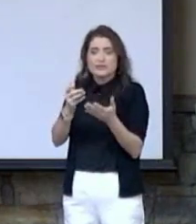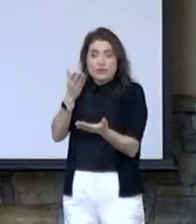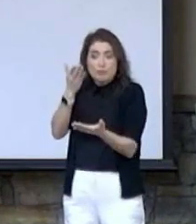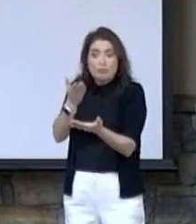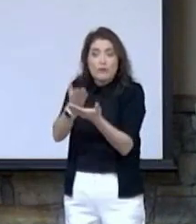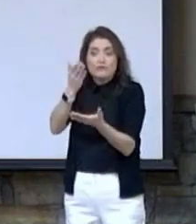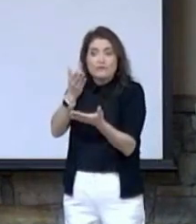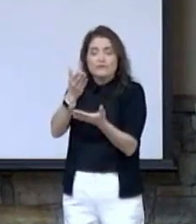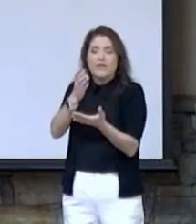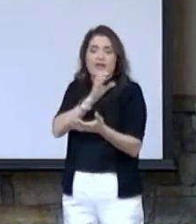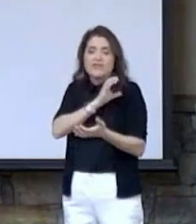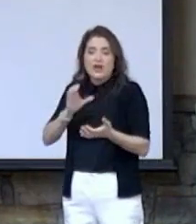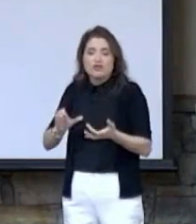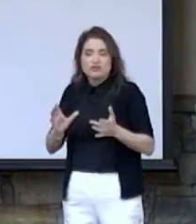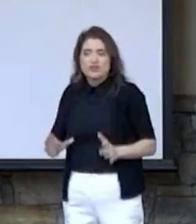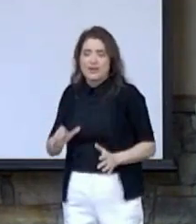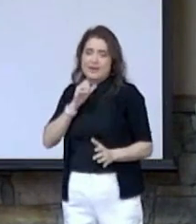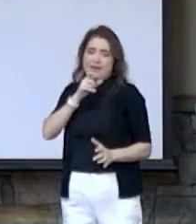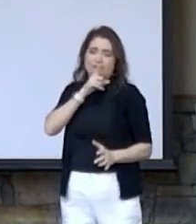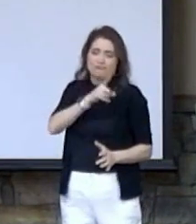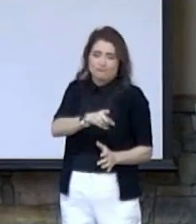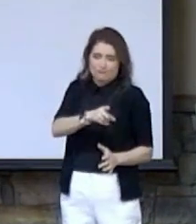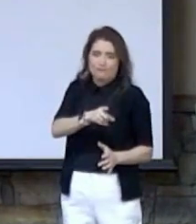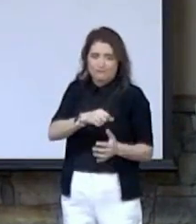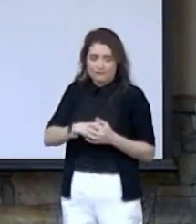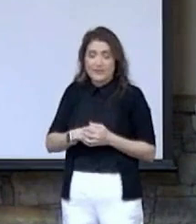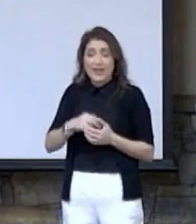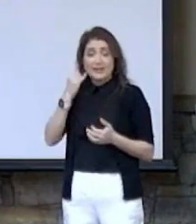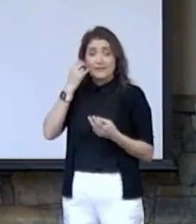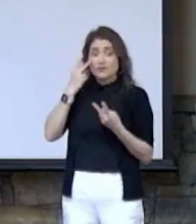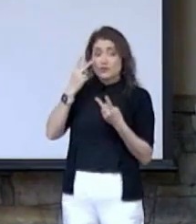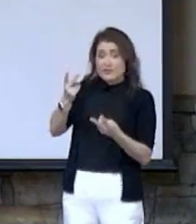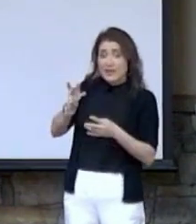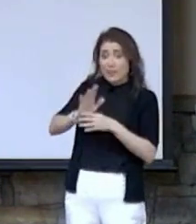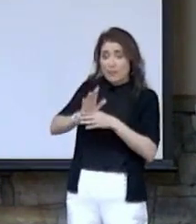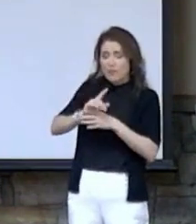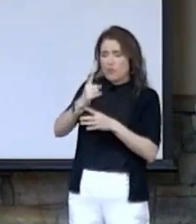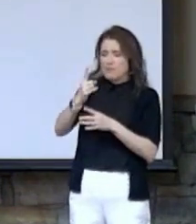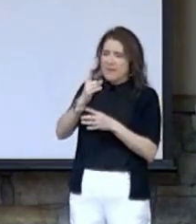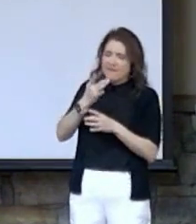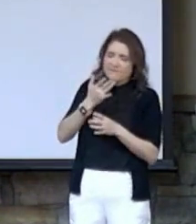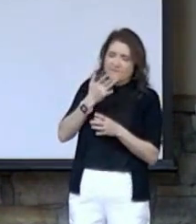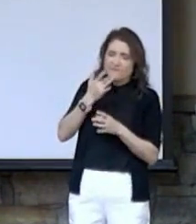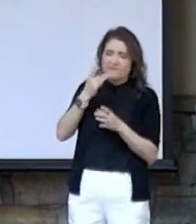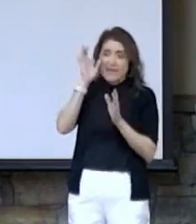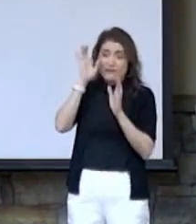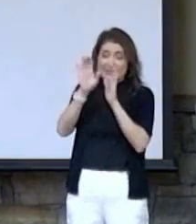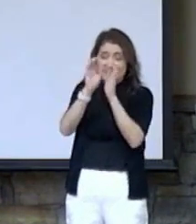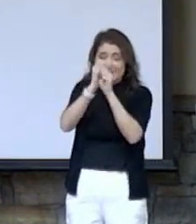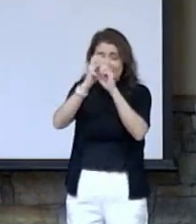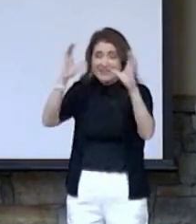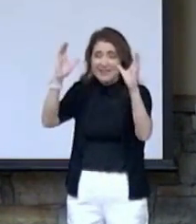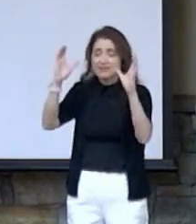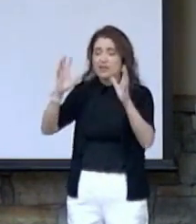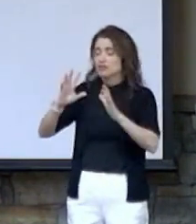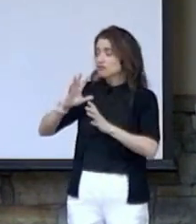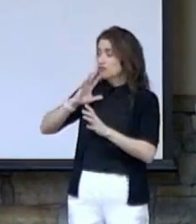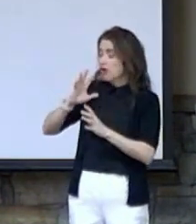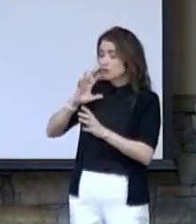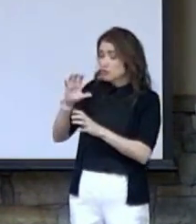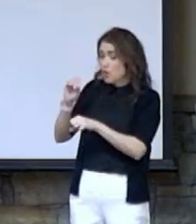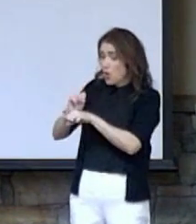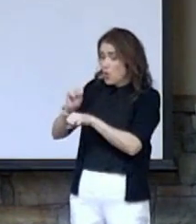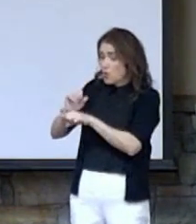true. And if you've seen his movie, one of my favorite scenes in the movie is he's talking to a co-worker, and